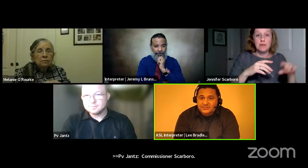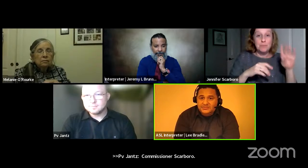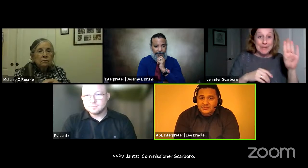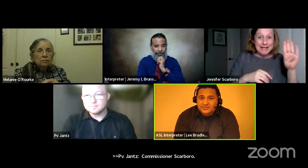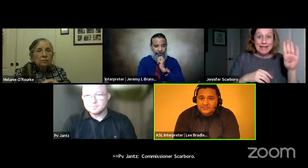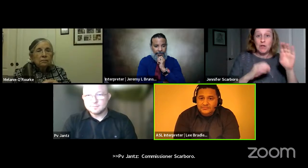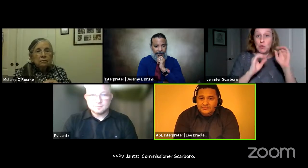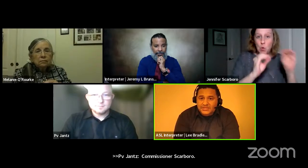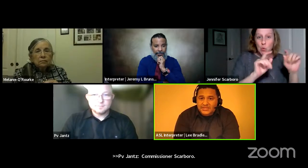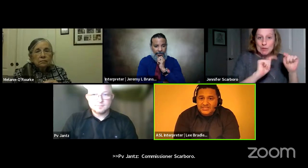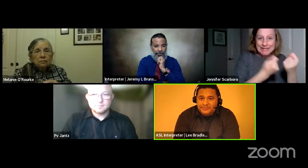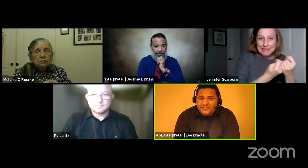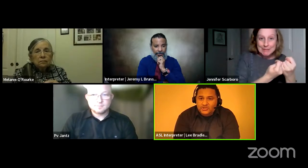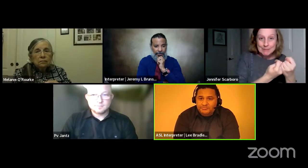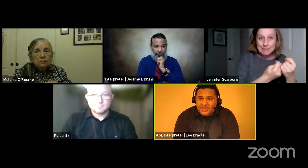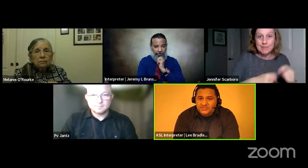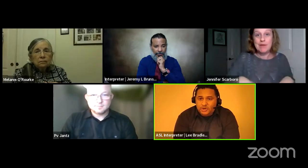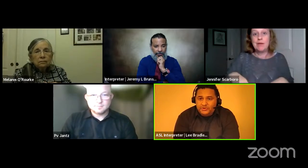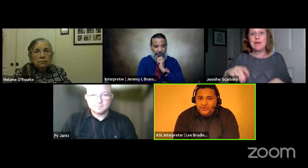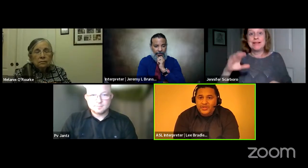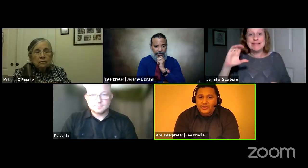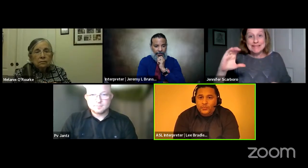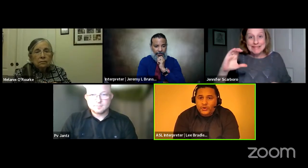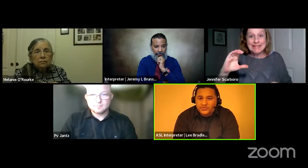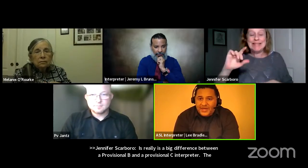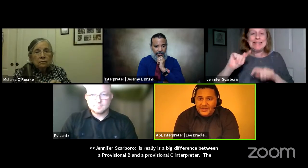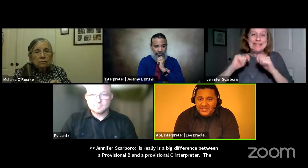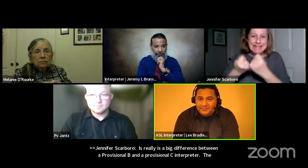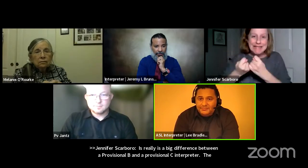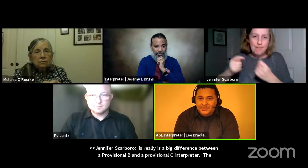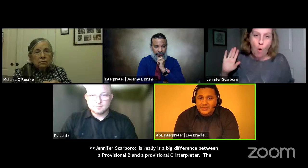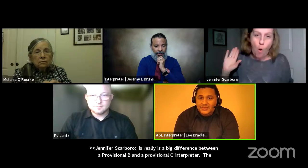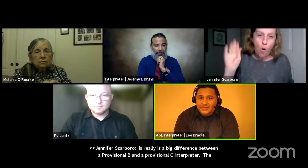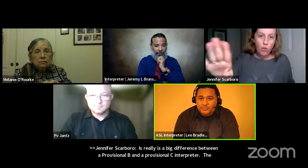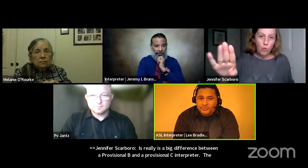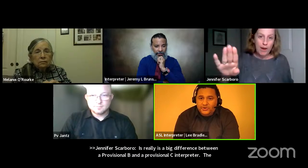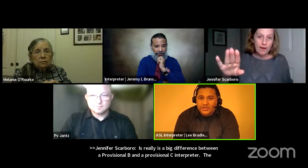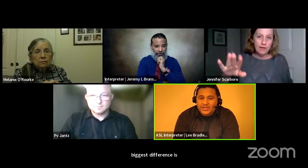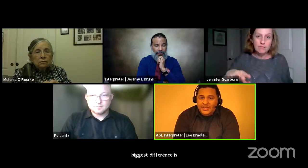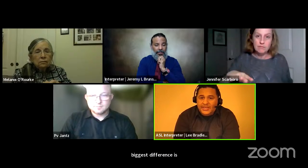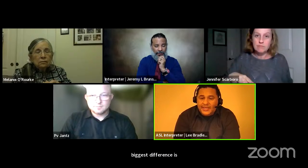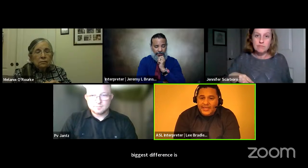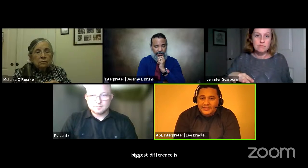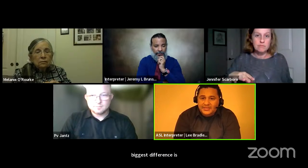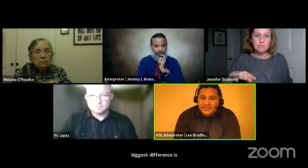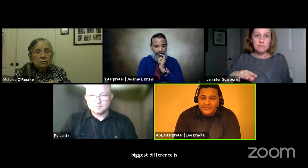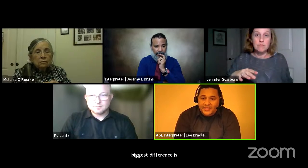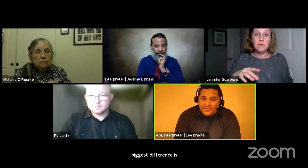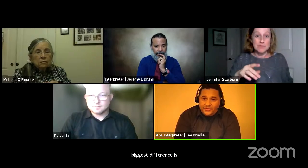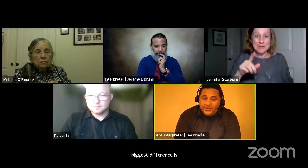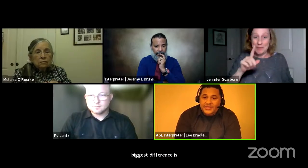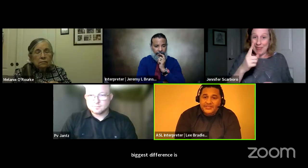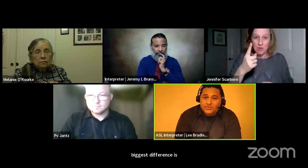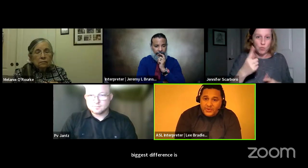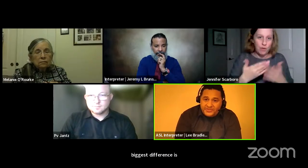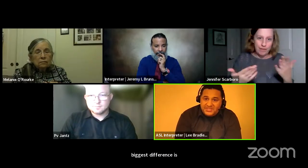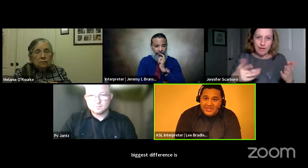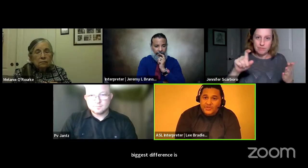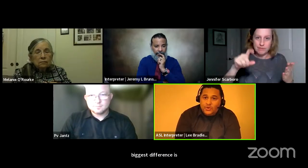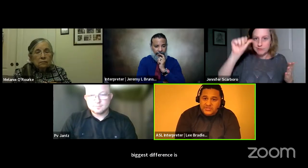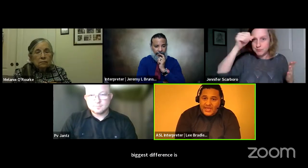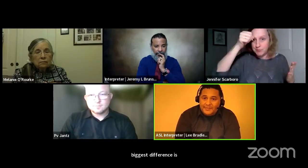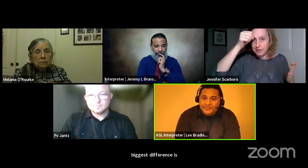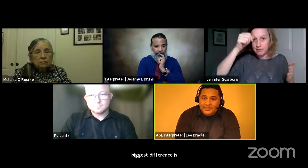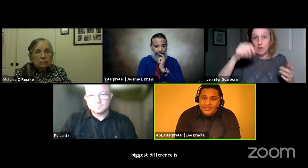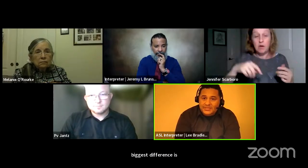difference is a provisional B interpreter works without a team interpreter, and the other is with a team